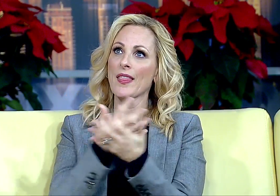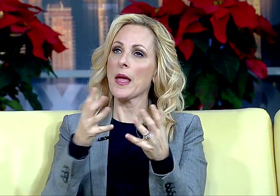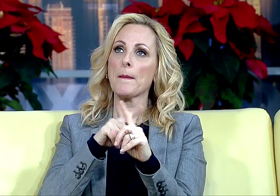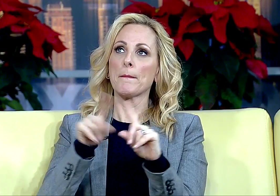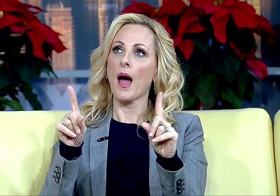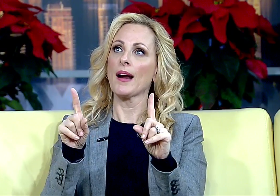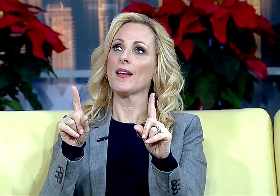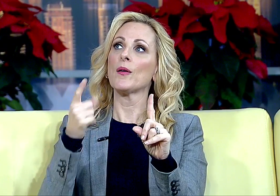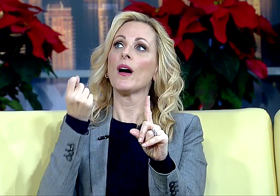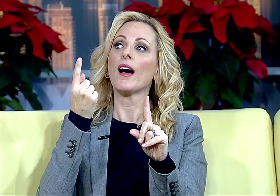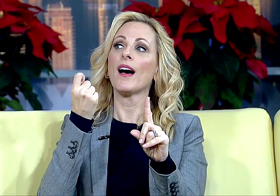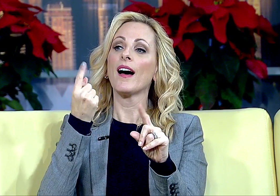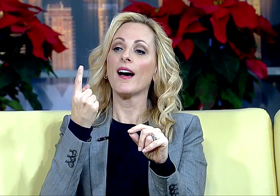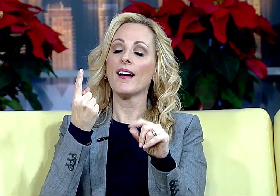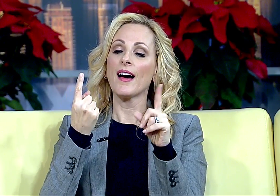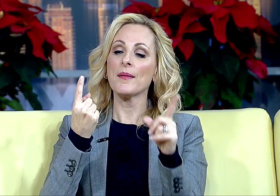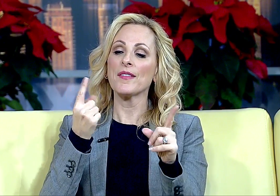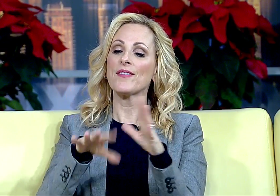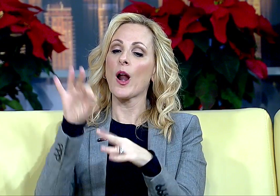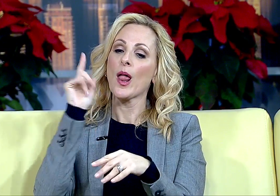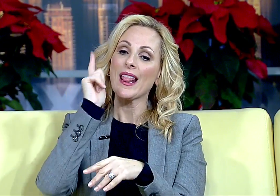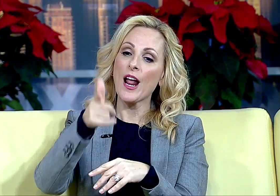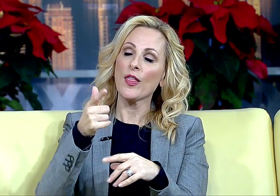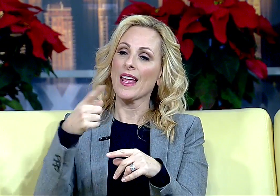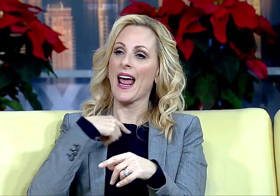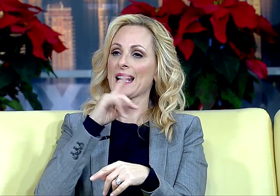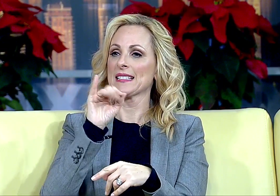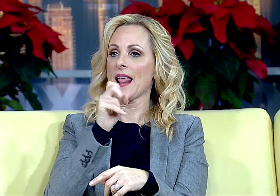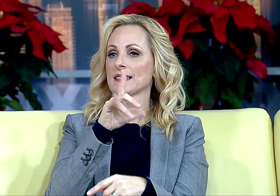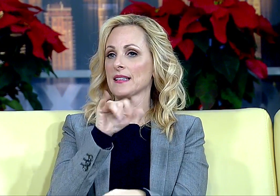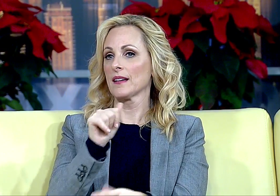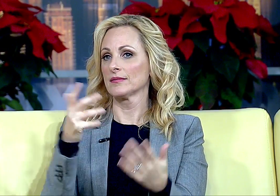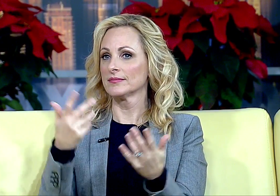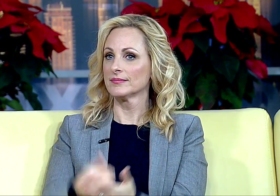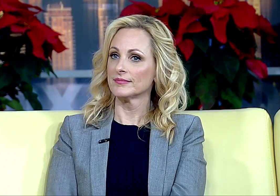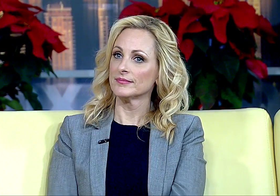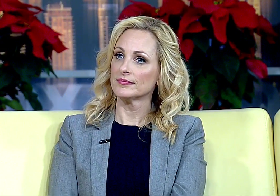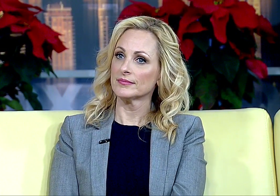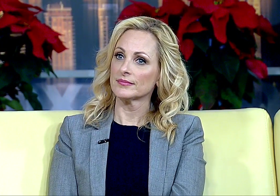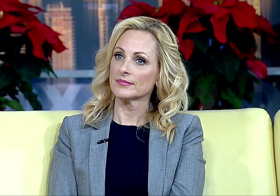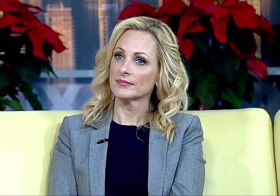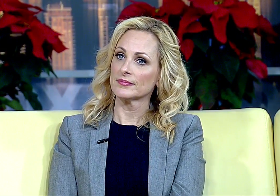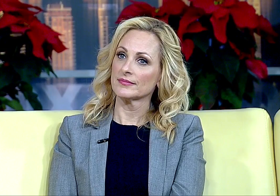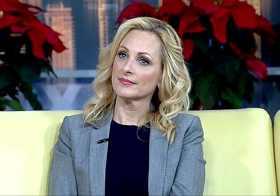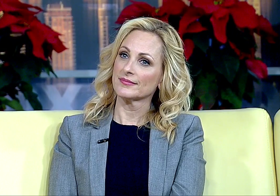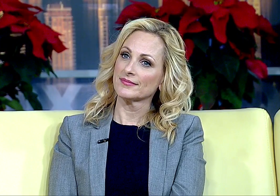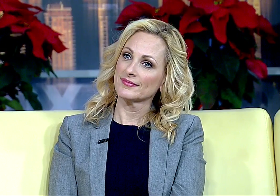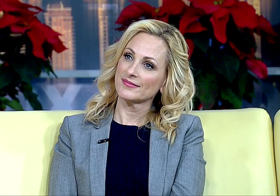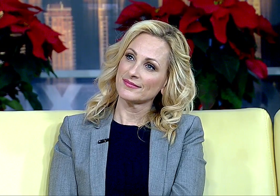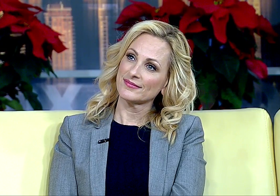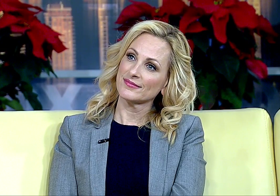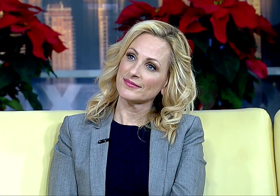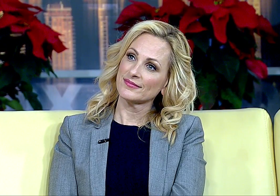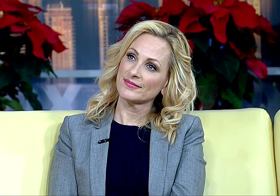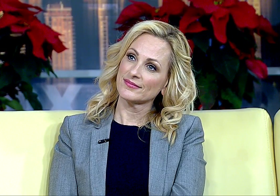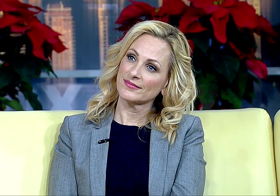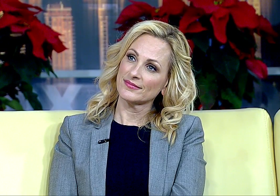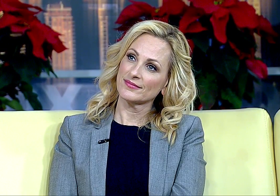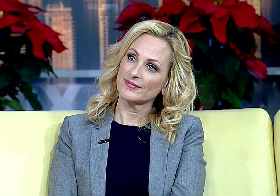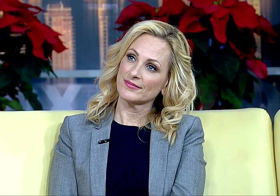go beyond what people thought a person who couldn't read could deal with. And so they found out he had dyslexia 30 years after he had problems reading. Do we have